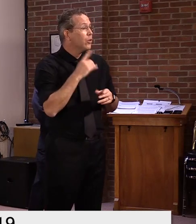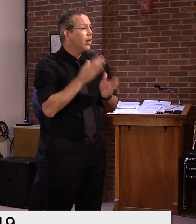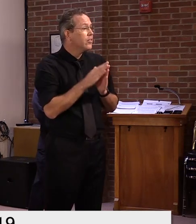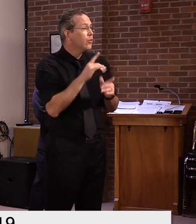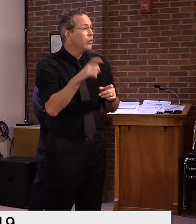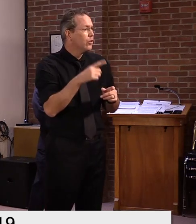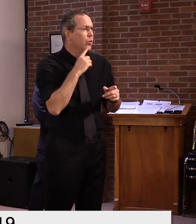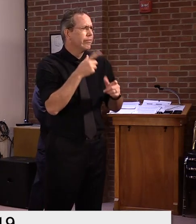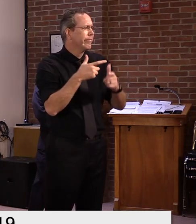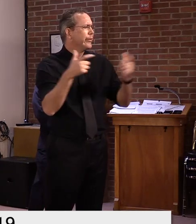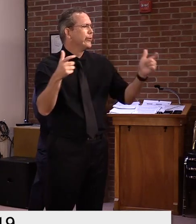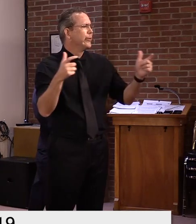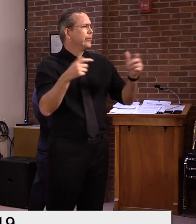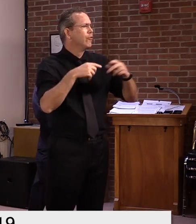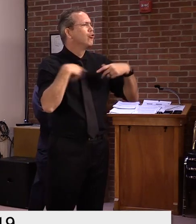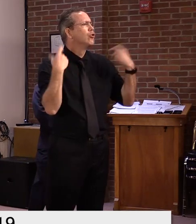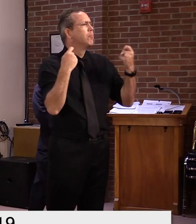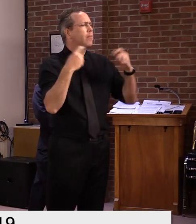6-foot spacing, you know,